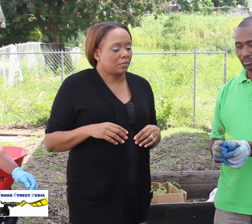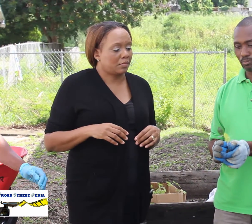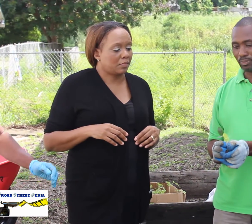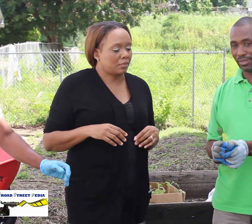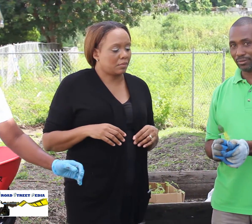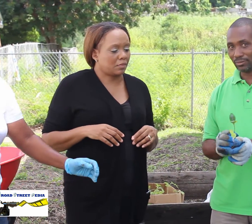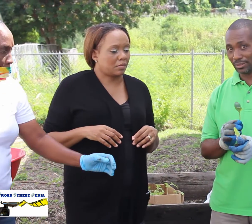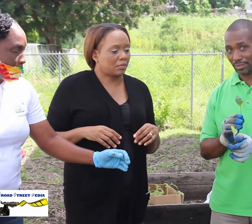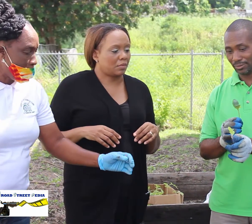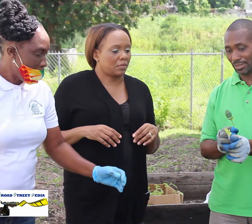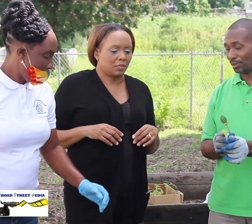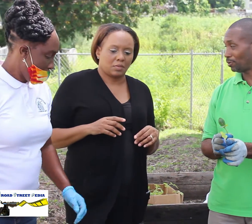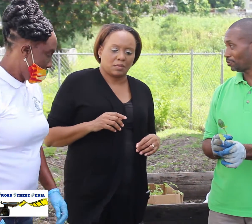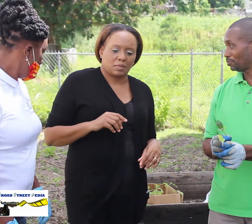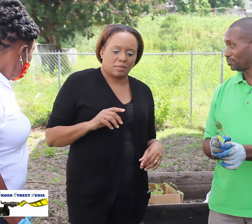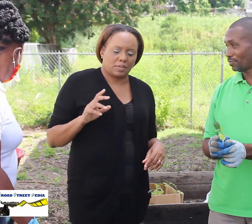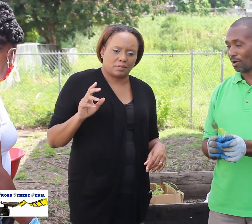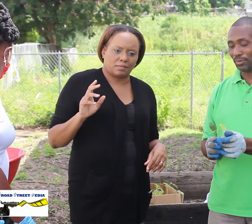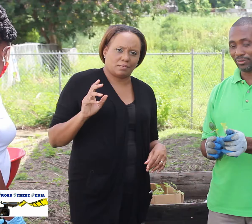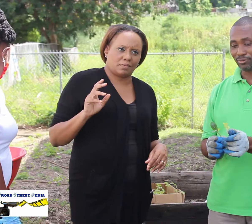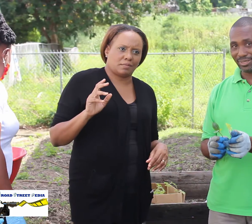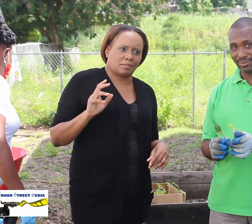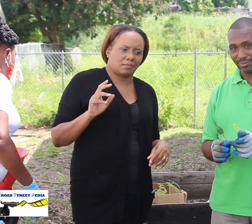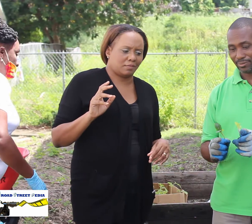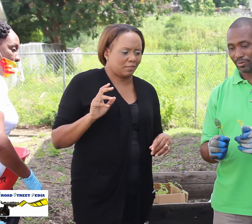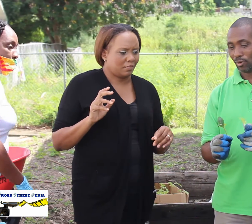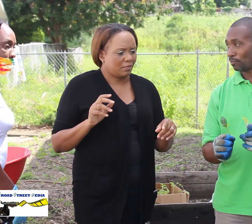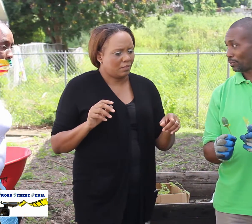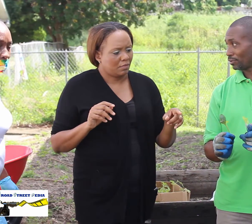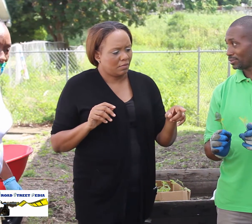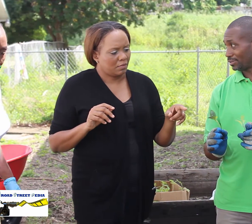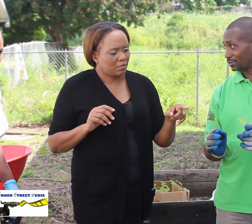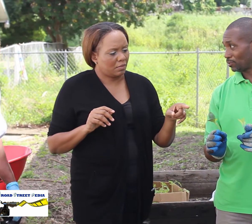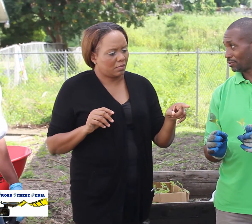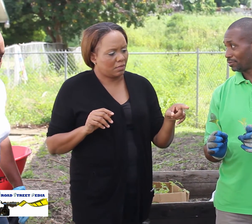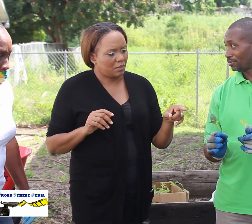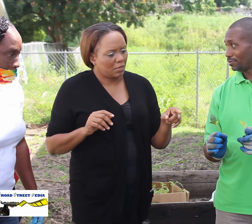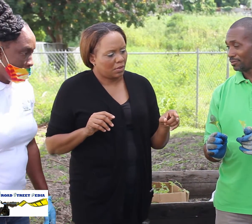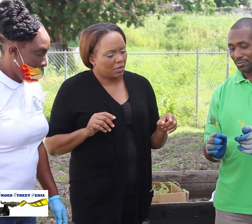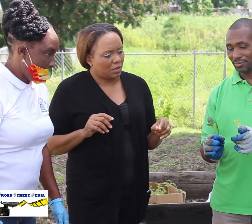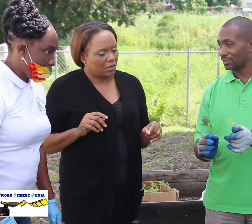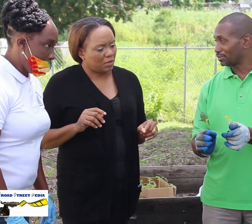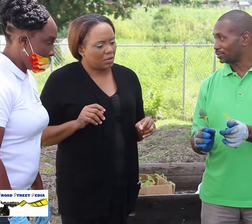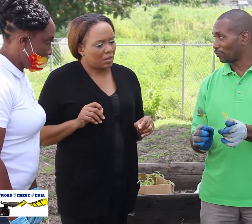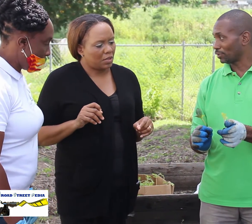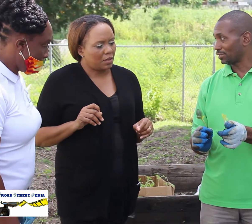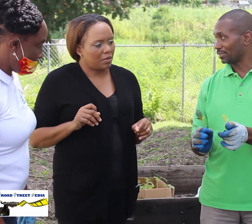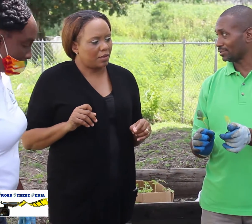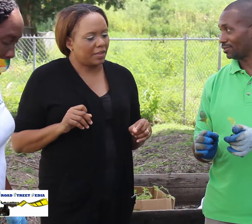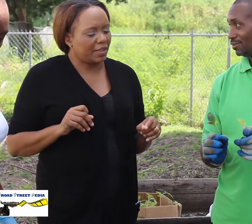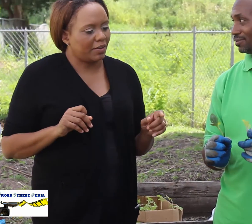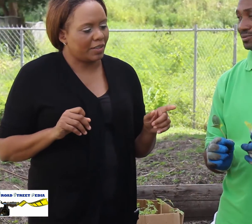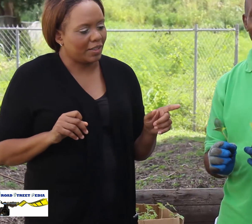And this pale yellow or pale green compared to this one.